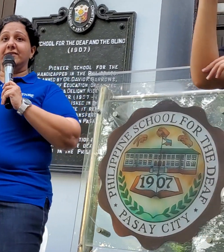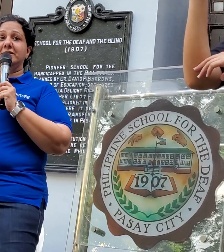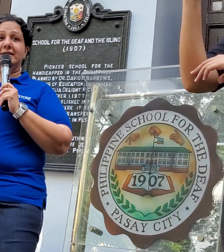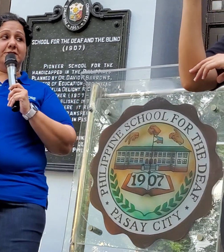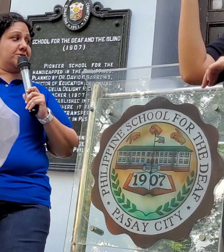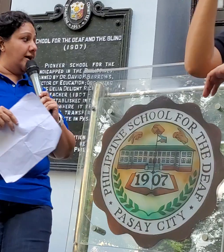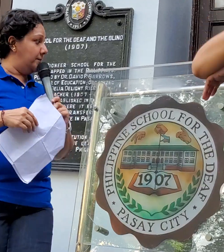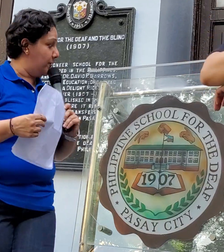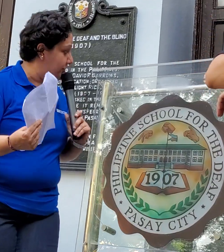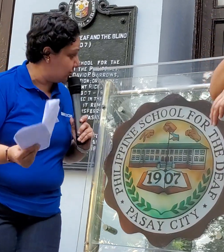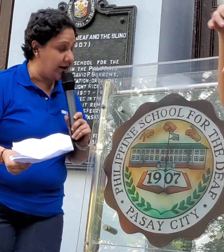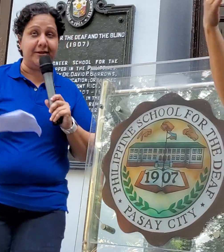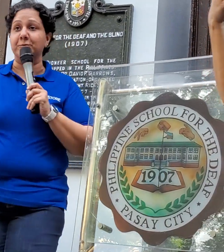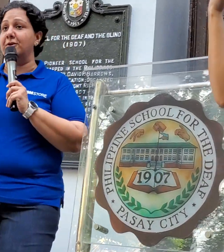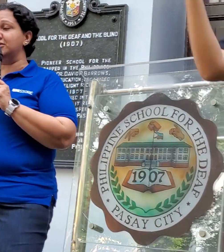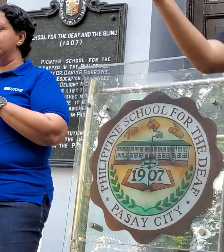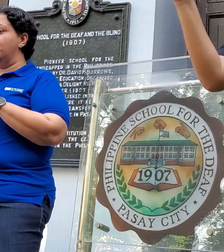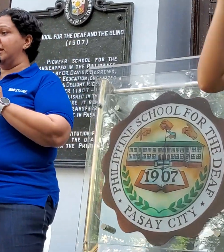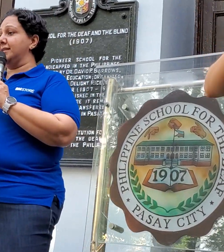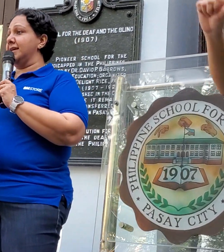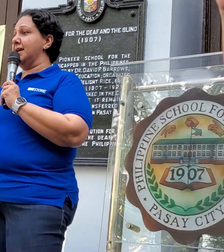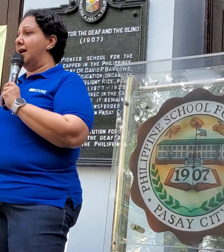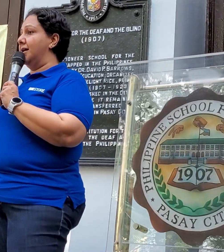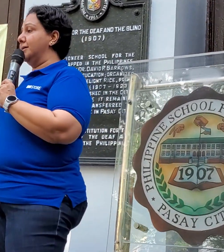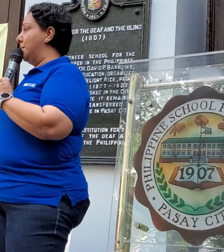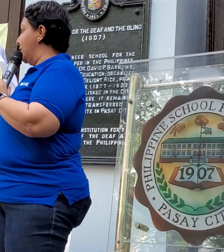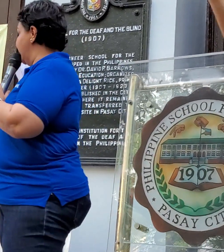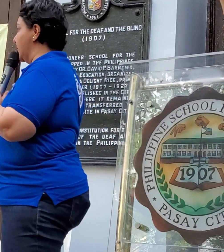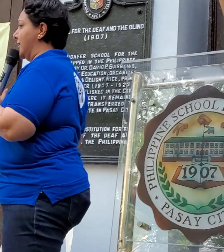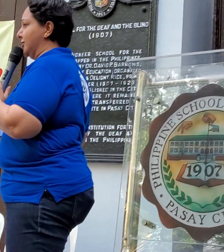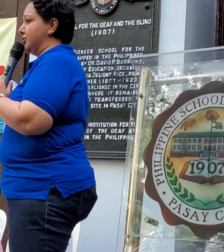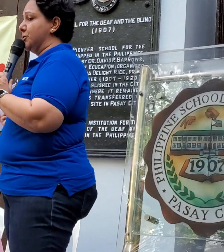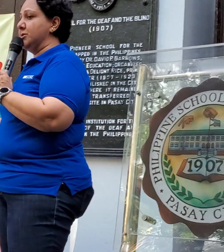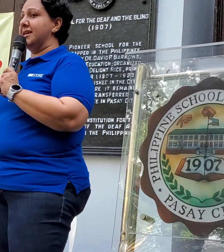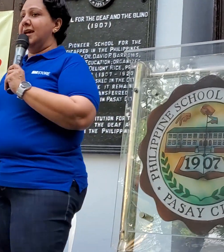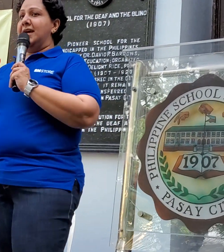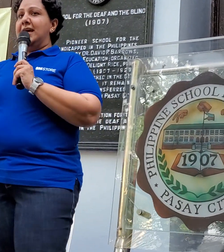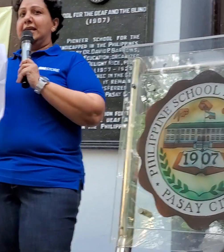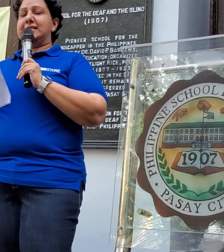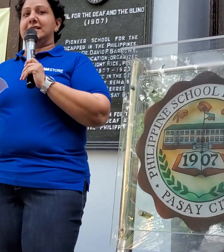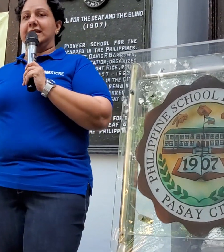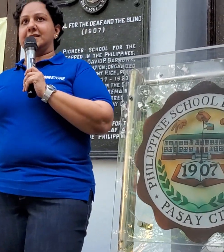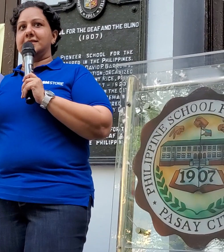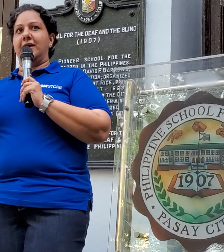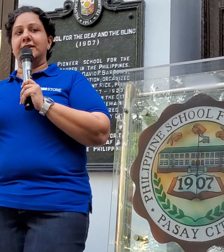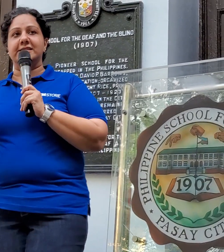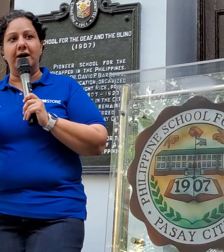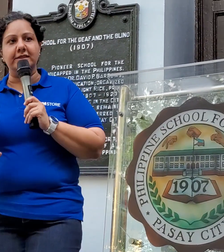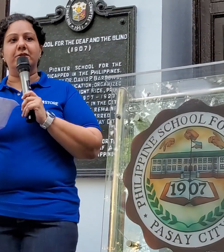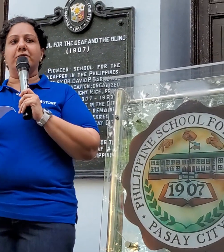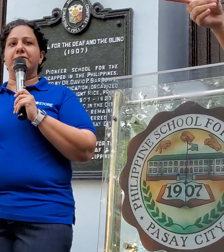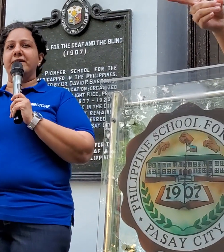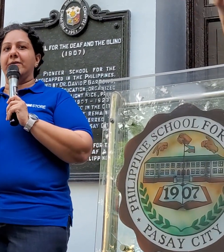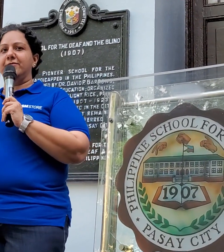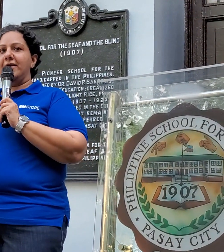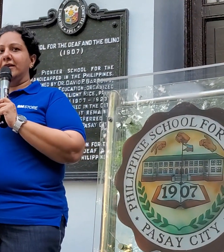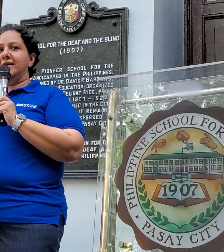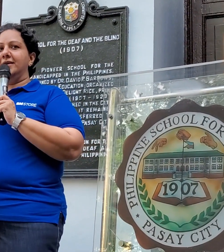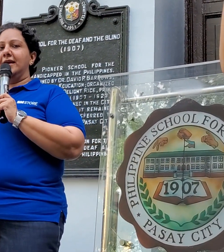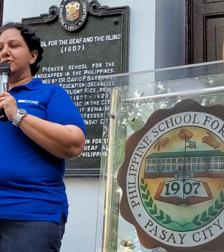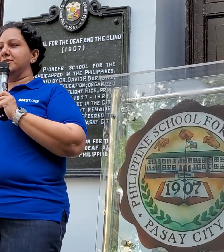these activities, I want to share that we'll also be donating about a few hundred shoes. It's a result of a